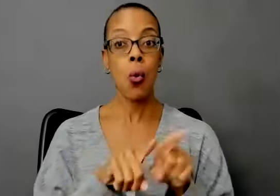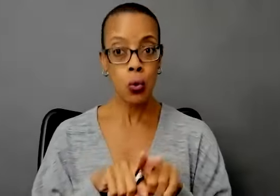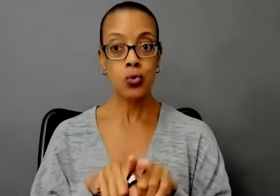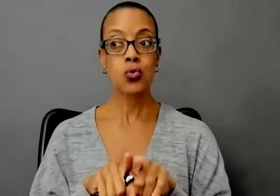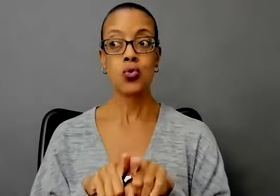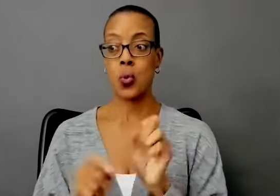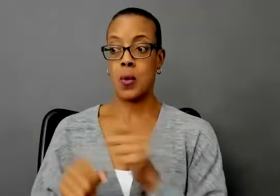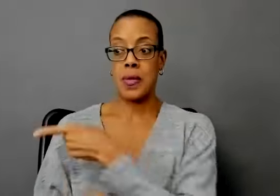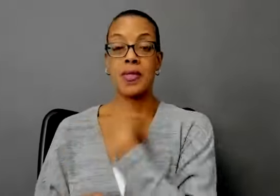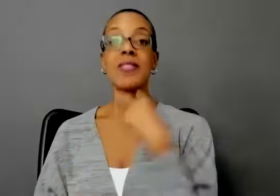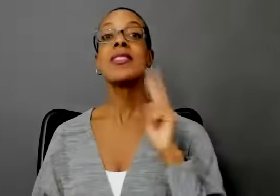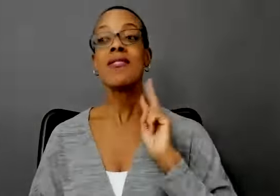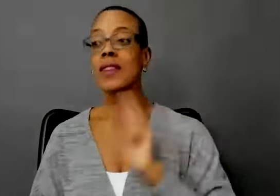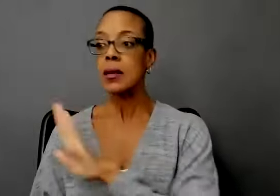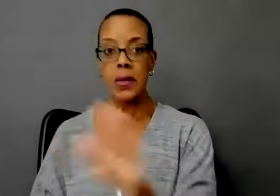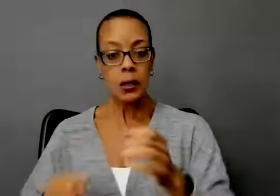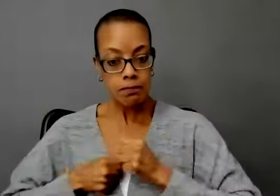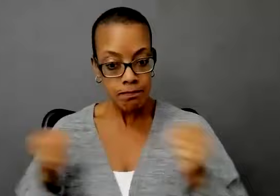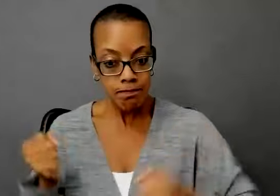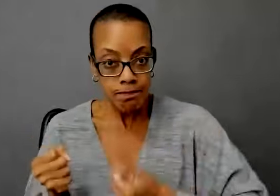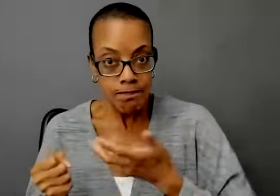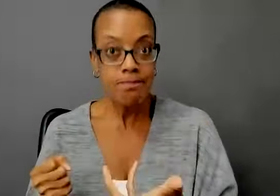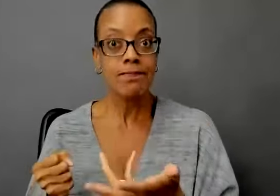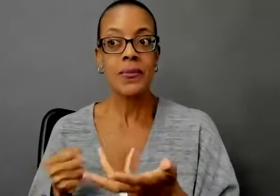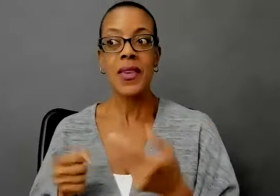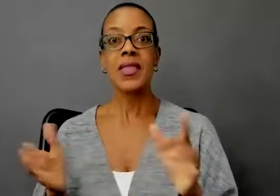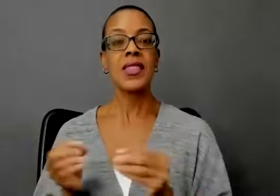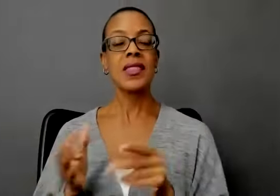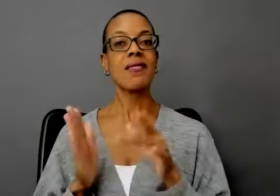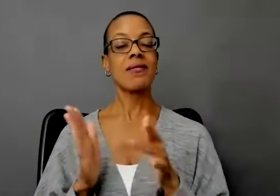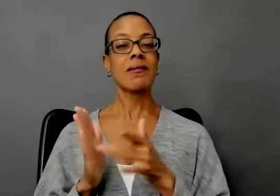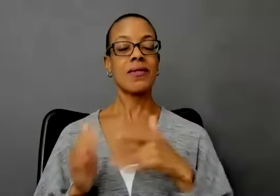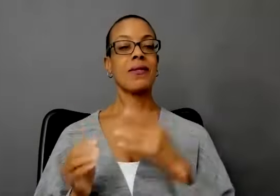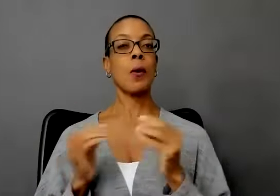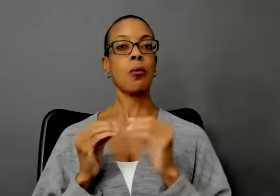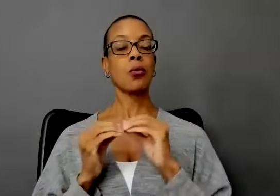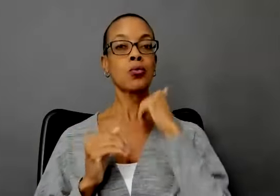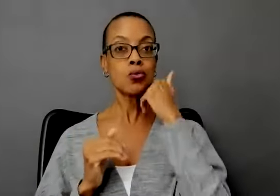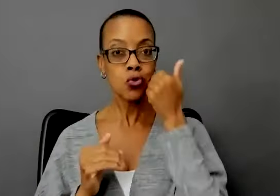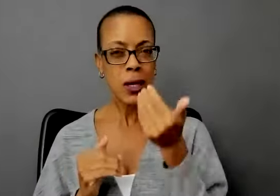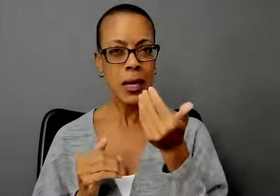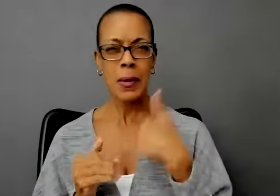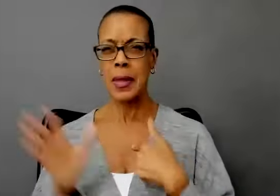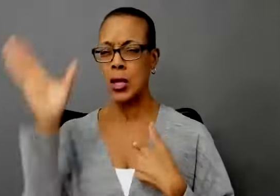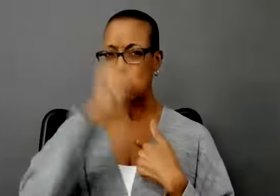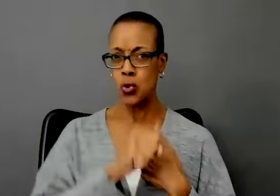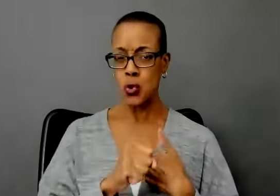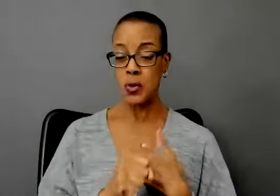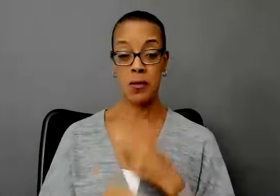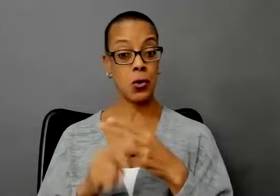expression, reinforce those feelings of shame, and suggest that anonymity equals protection for everybody.